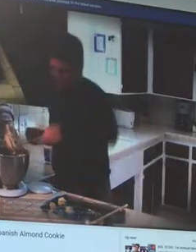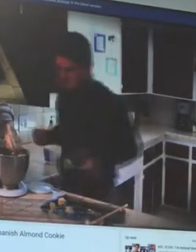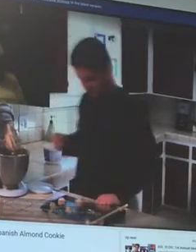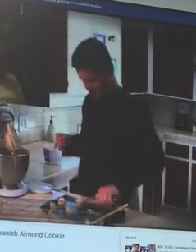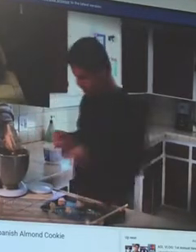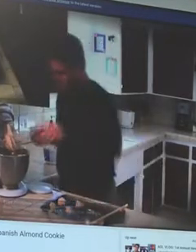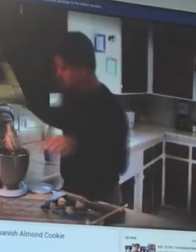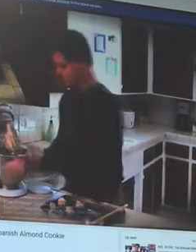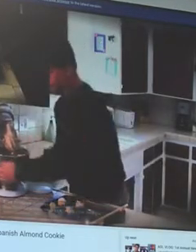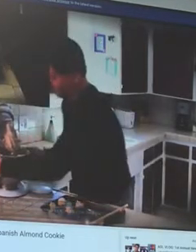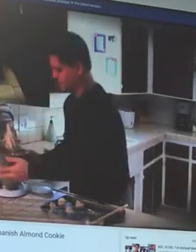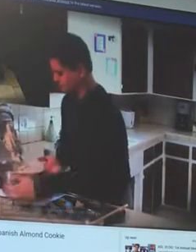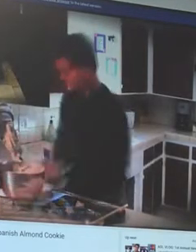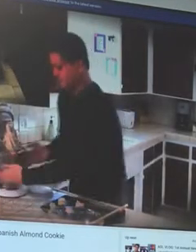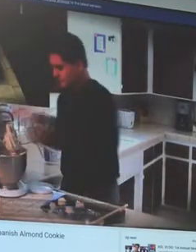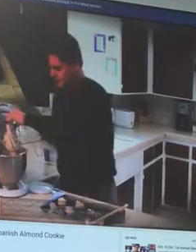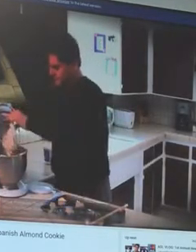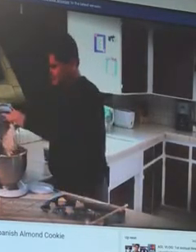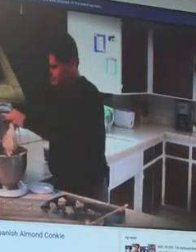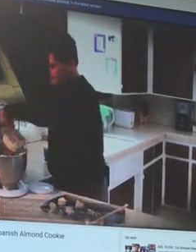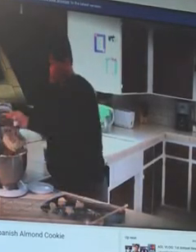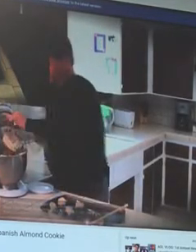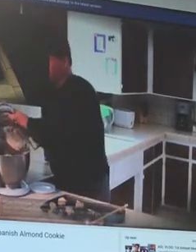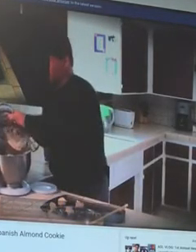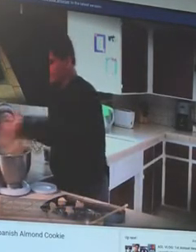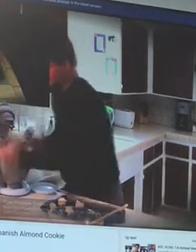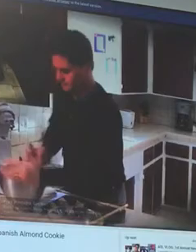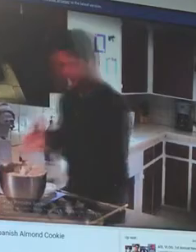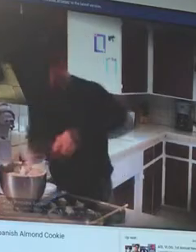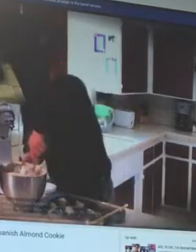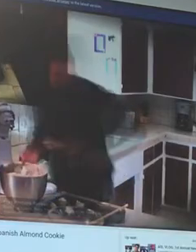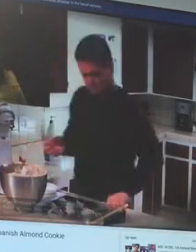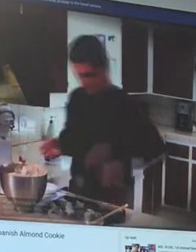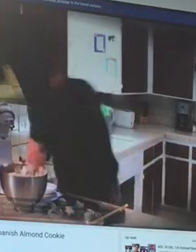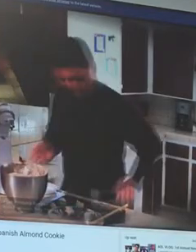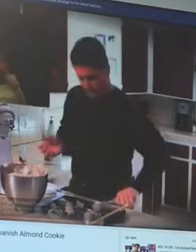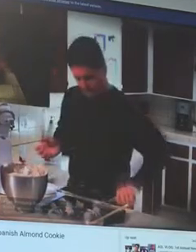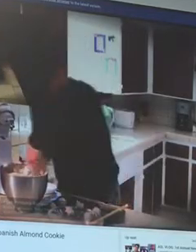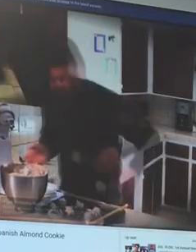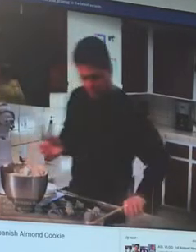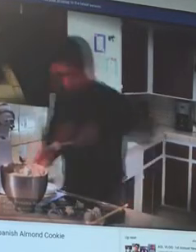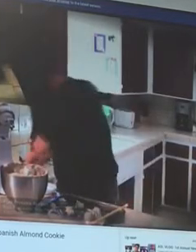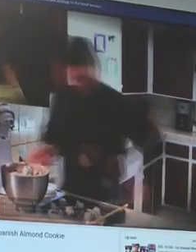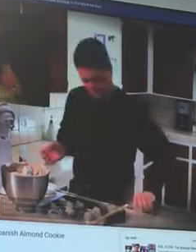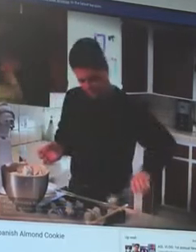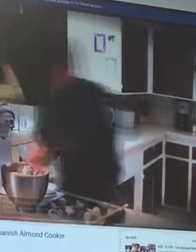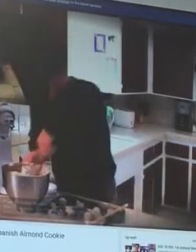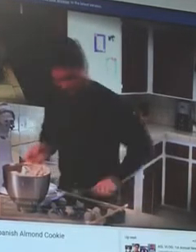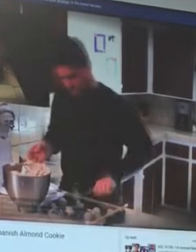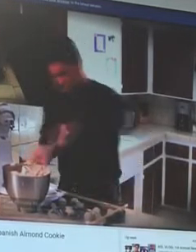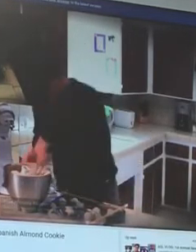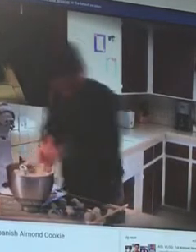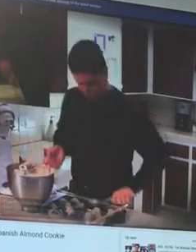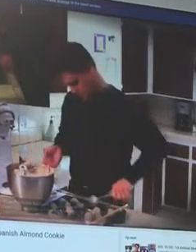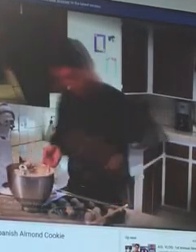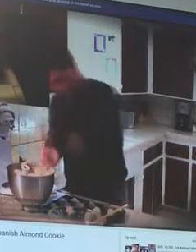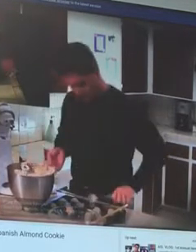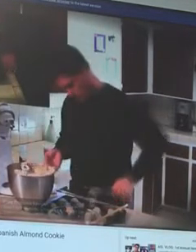degrees, and that way you don't have to mess with any of that when you're trying to mess with the cookie dough. And you just scoop it out on the sheet as you see